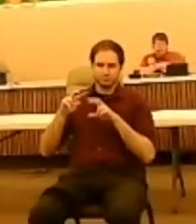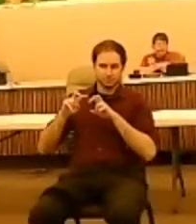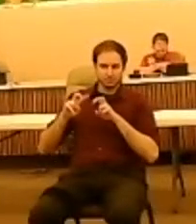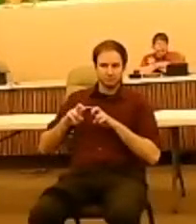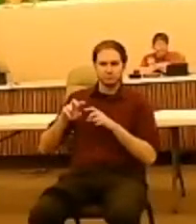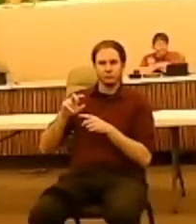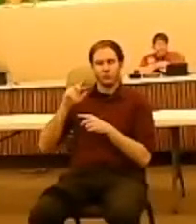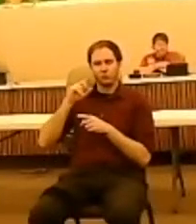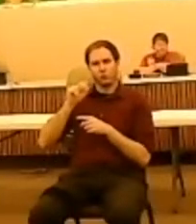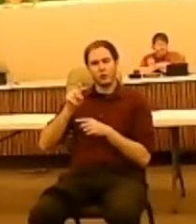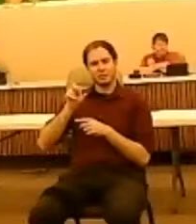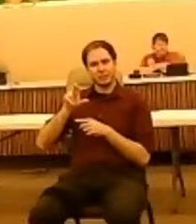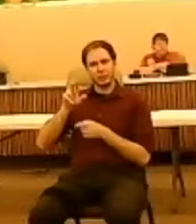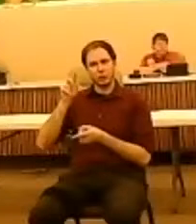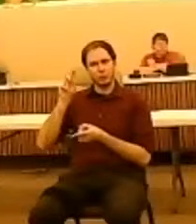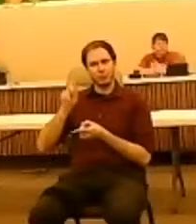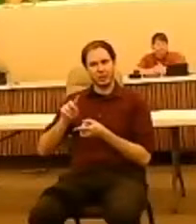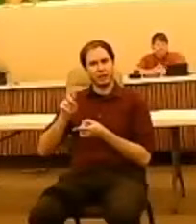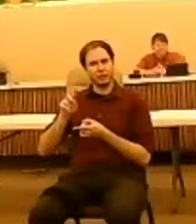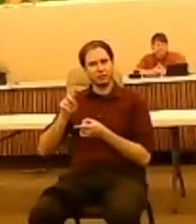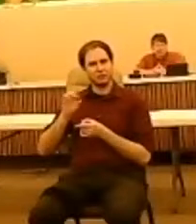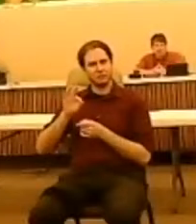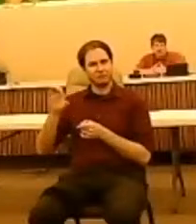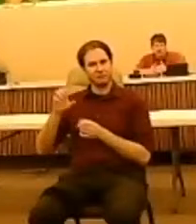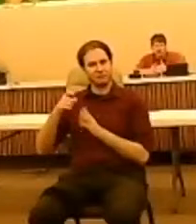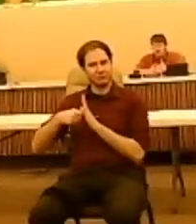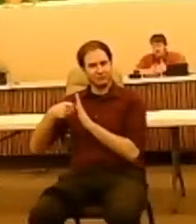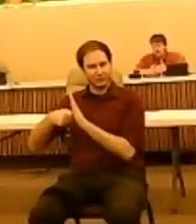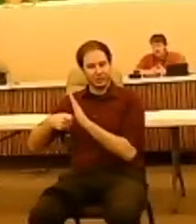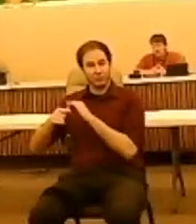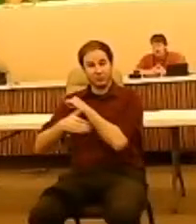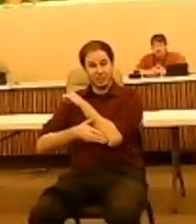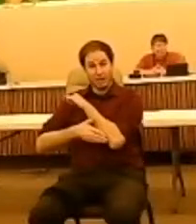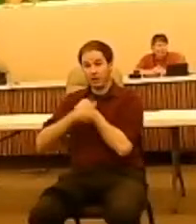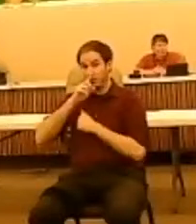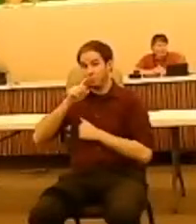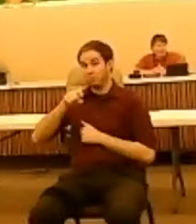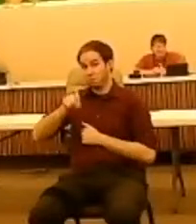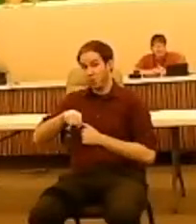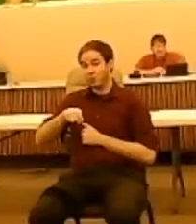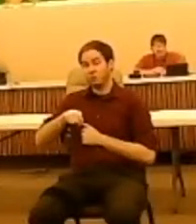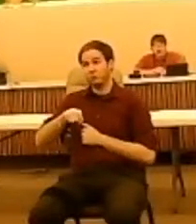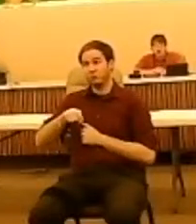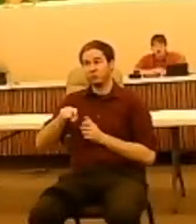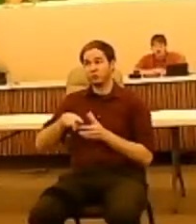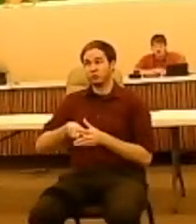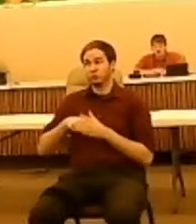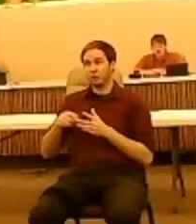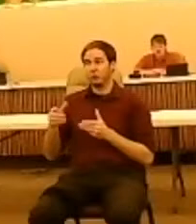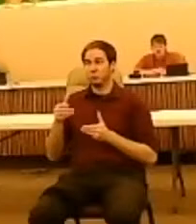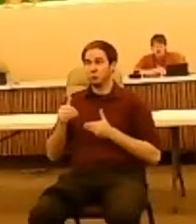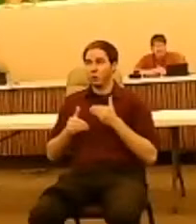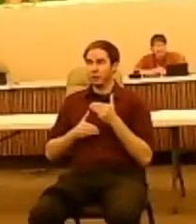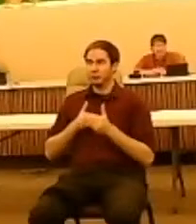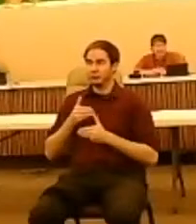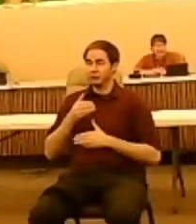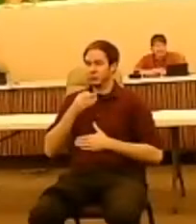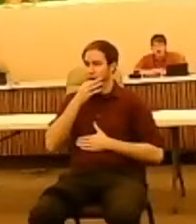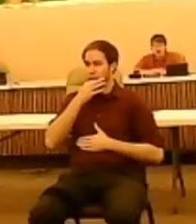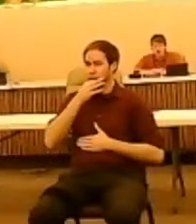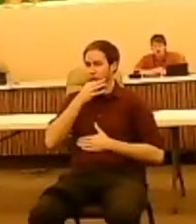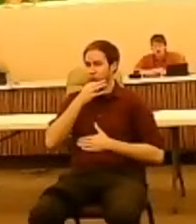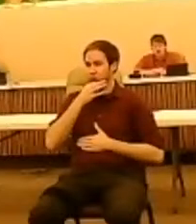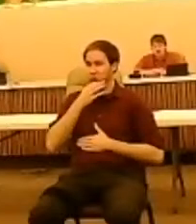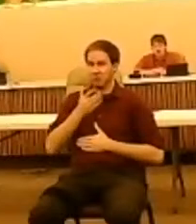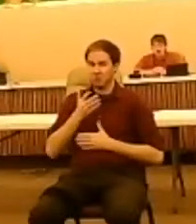seeker mitigation fees so the county is supposed to start that process very soon if they haven't